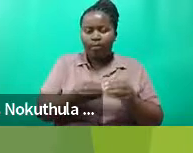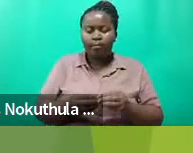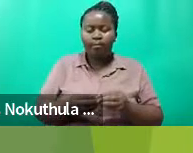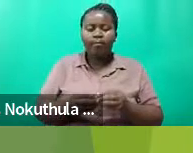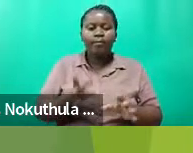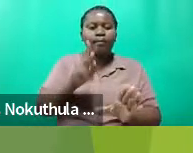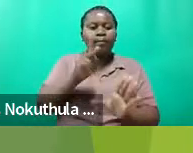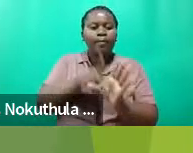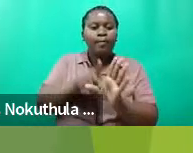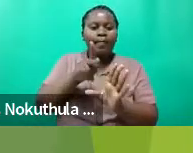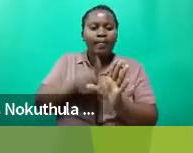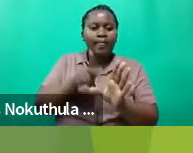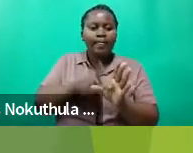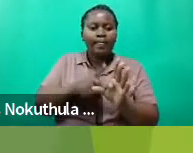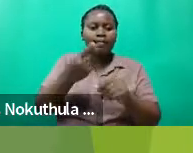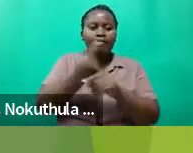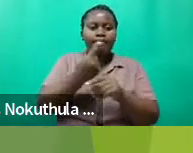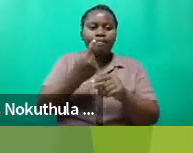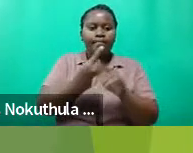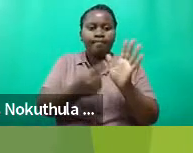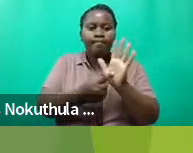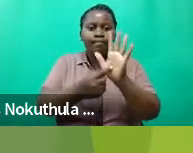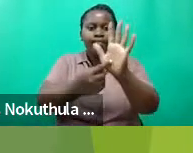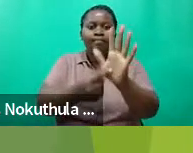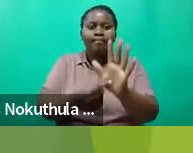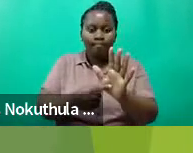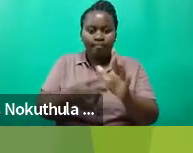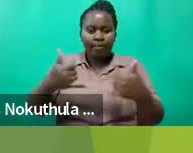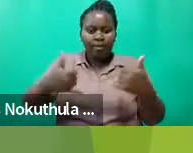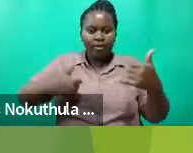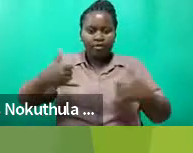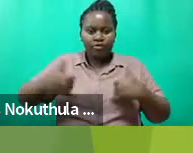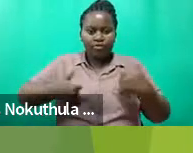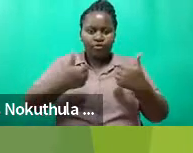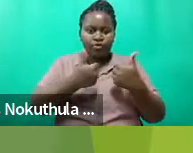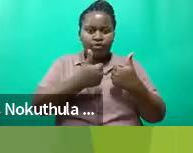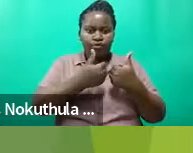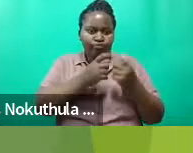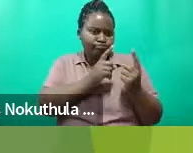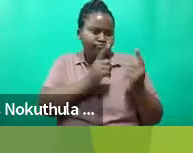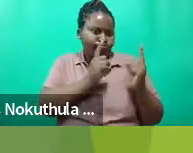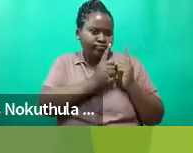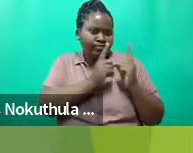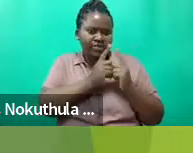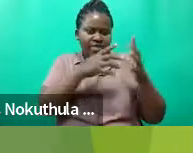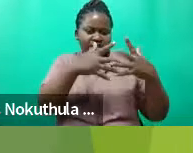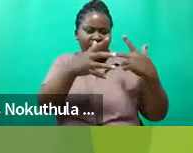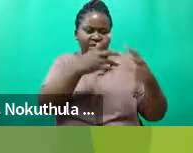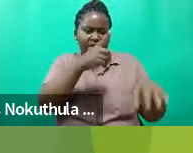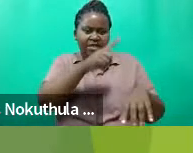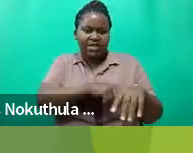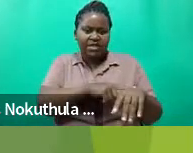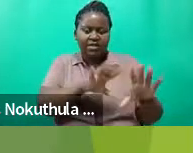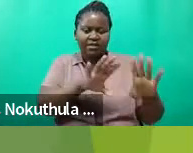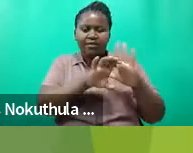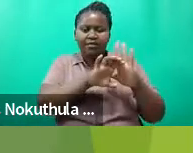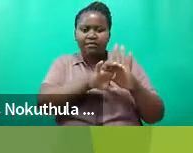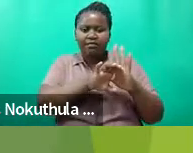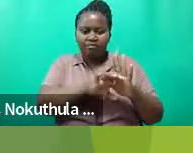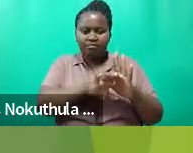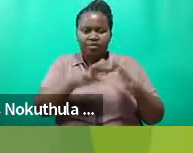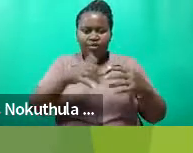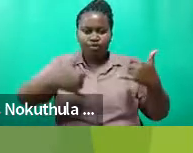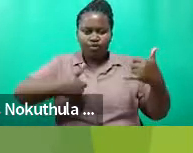are always enjoying being part of intimate relationship at any given time. As such, experience bring them joy.